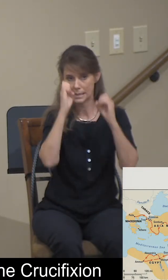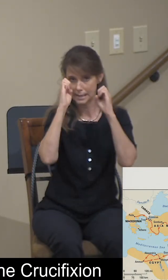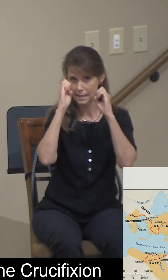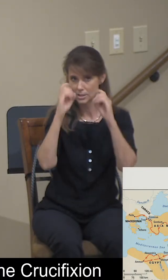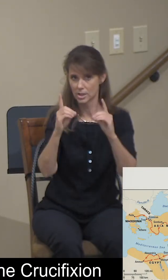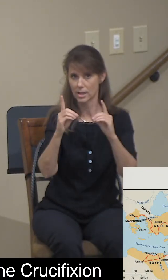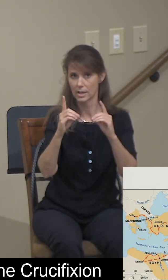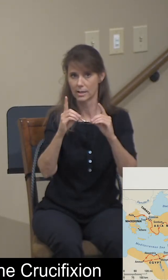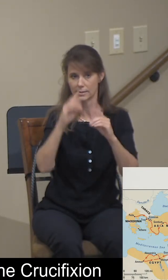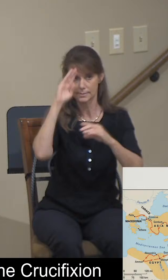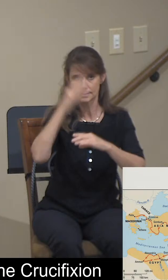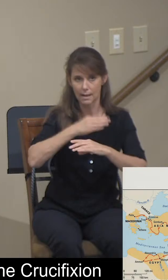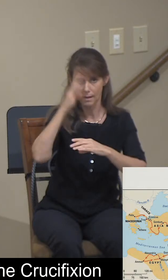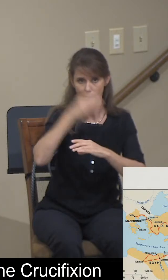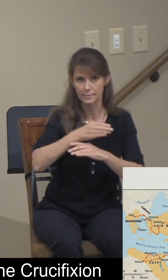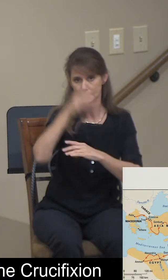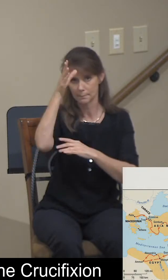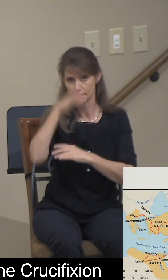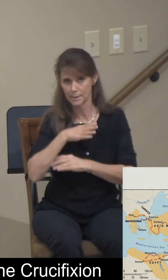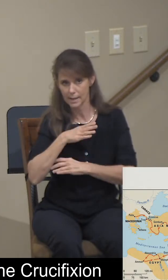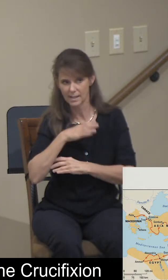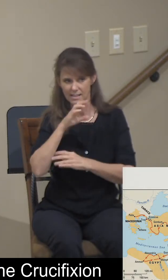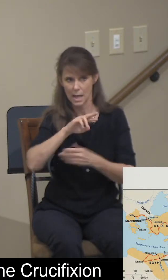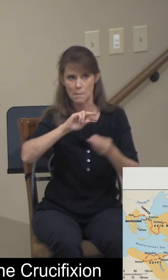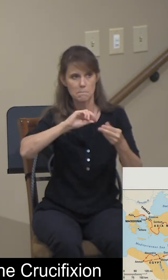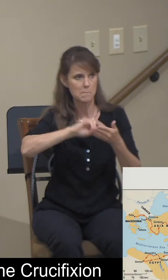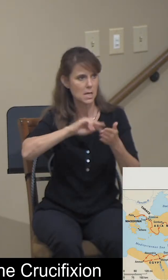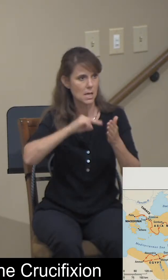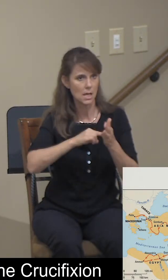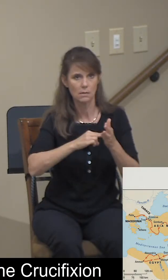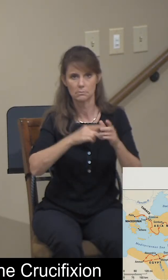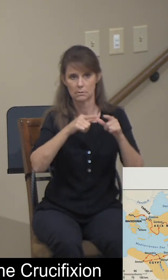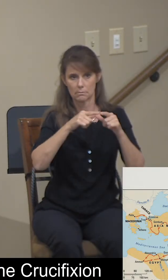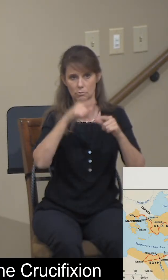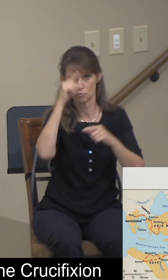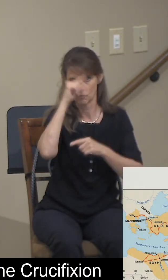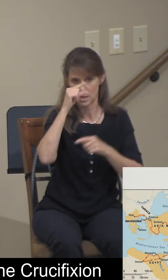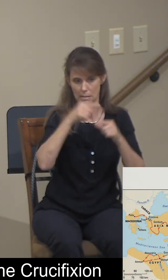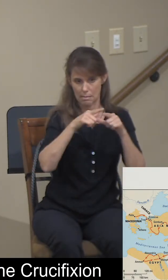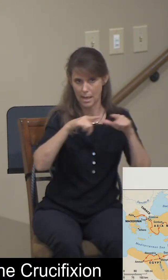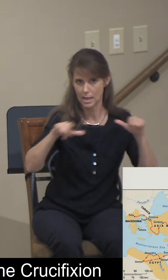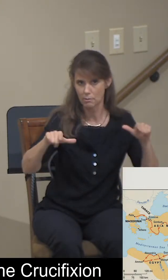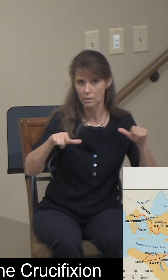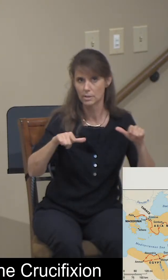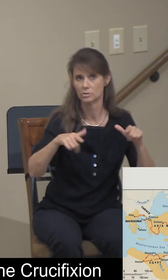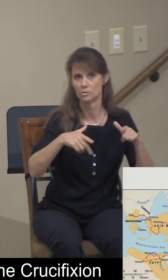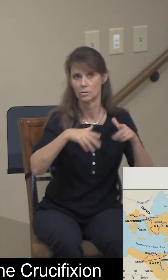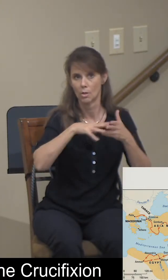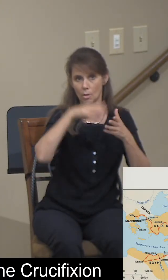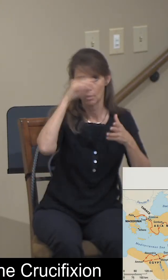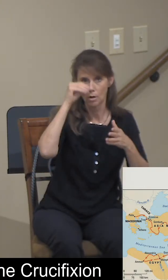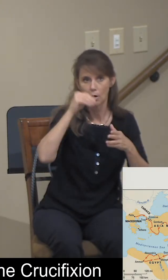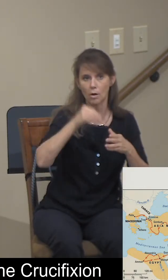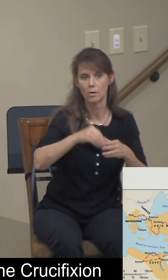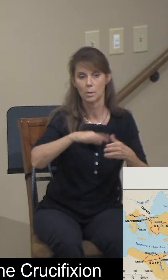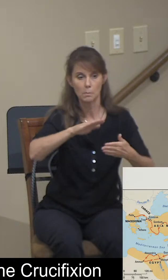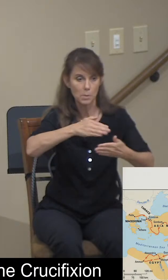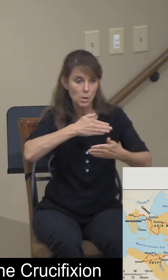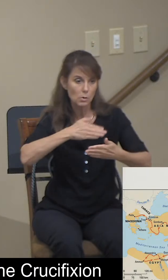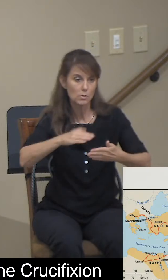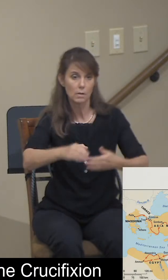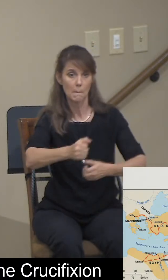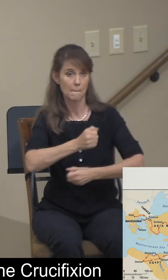educate men. Education meant learning the Greek language, perhaps even learning music, perhaps learning Greek military